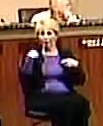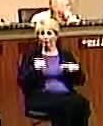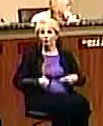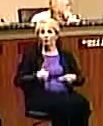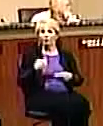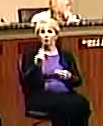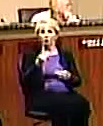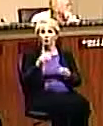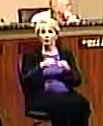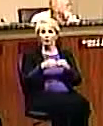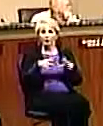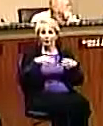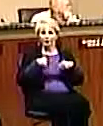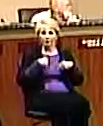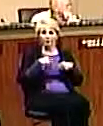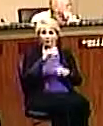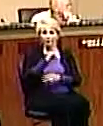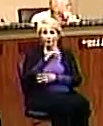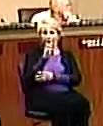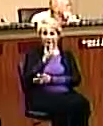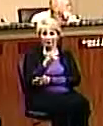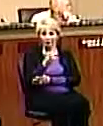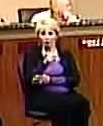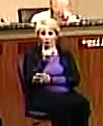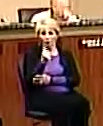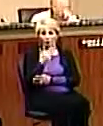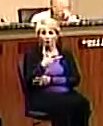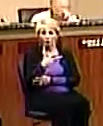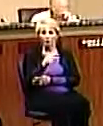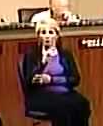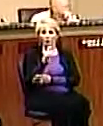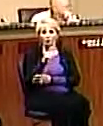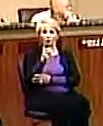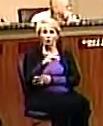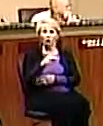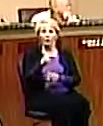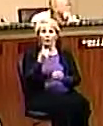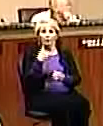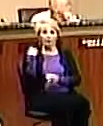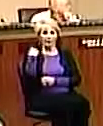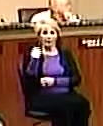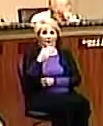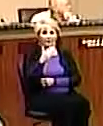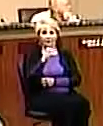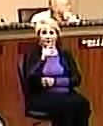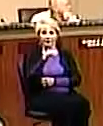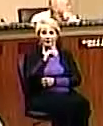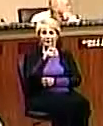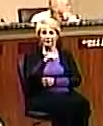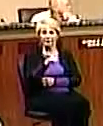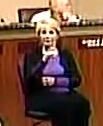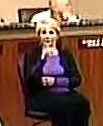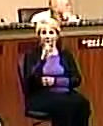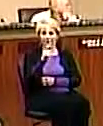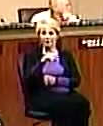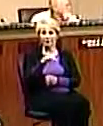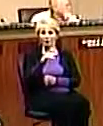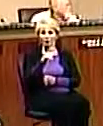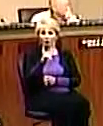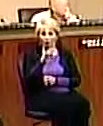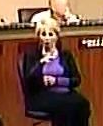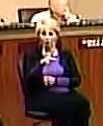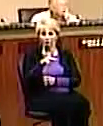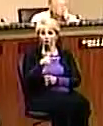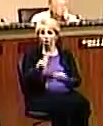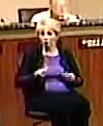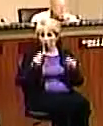of Morganton. Adopted this the 6th day of May 2013. Mel Cohen, Mayor, Sally Sandy, City Clerk. Make it a formal motion, guys. Second. All in